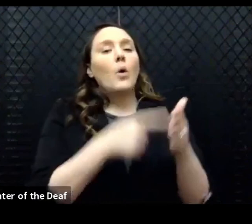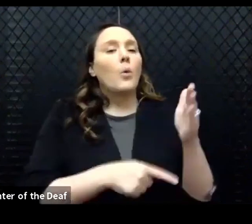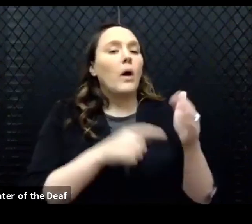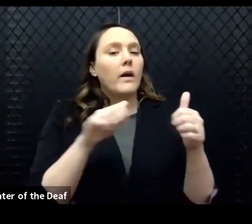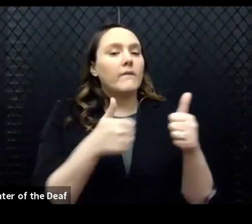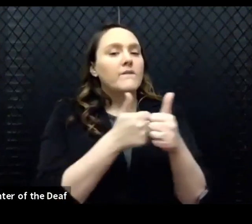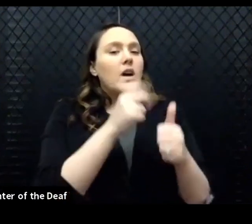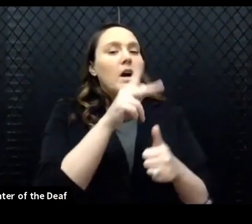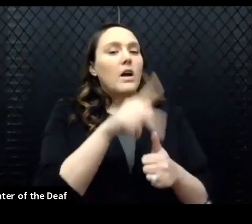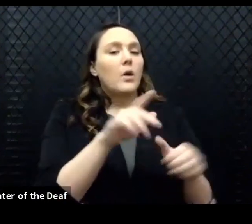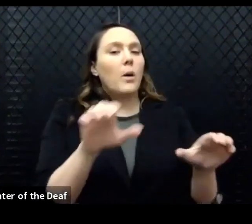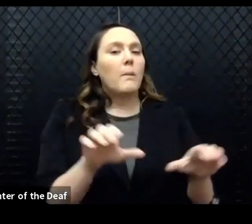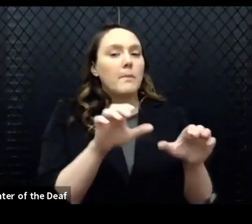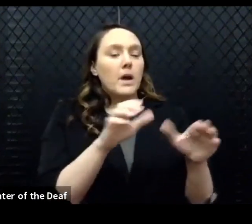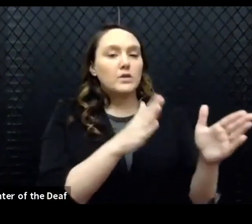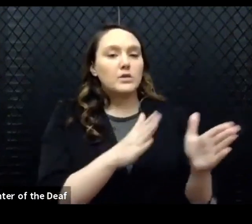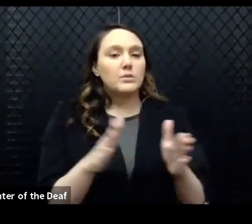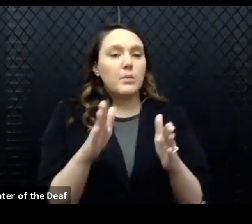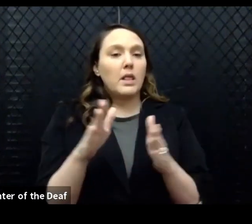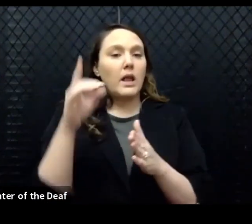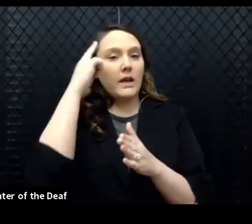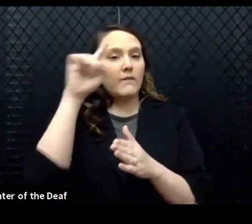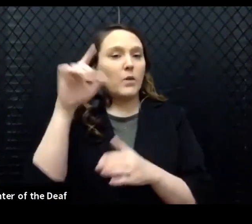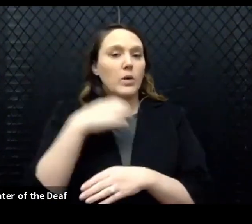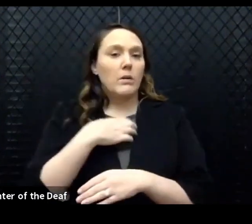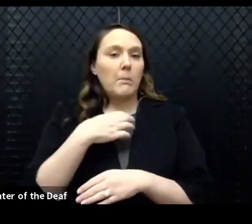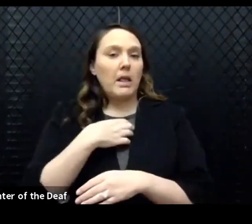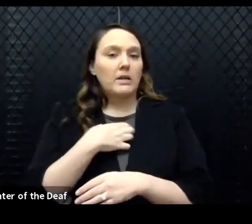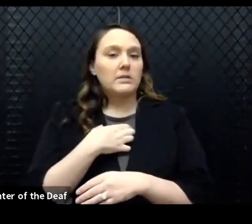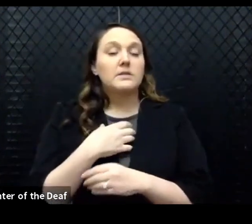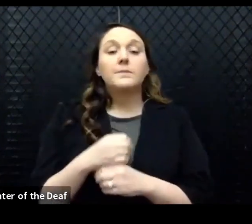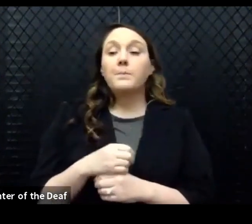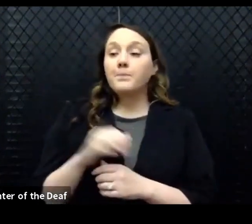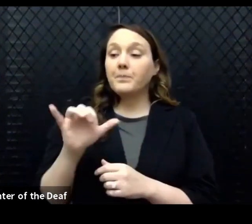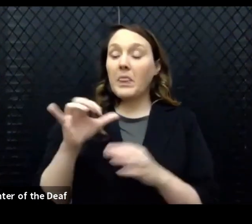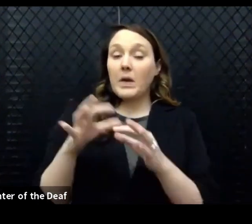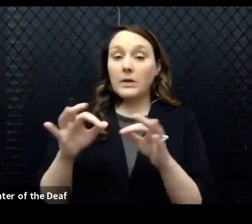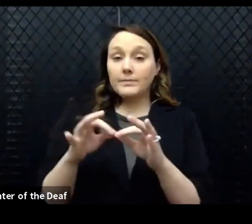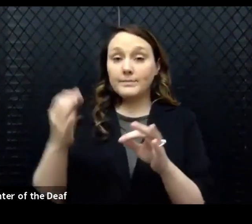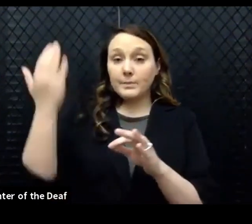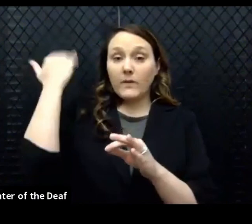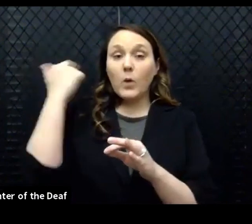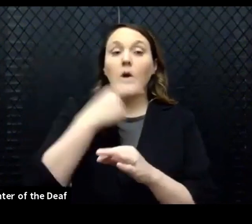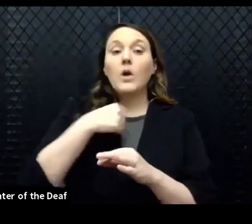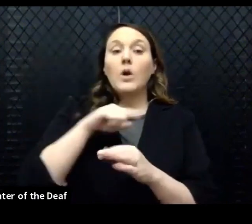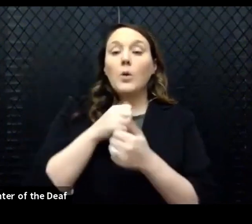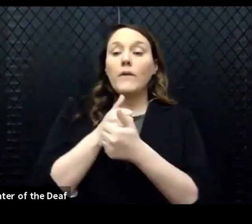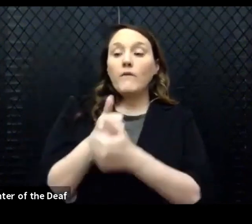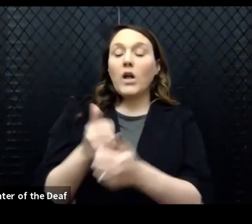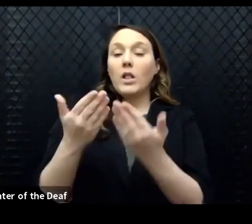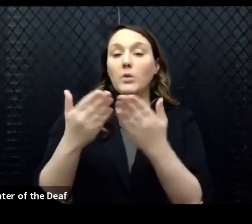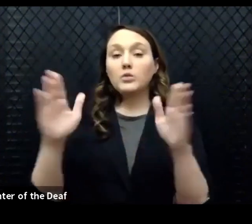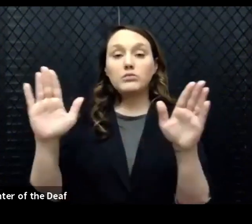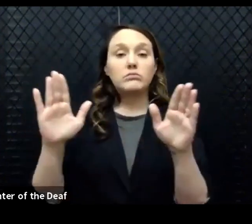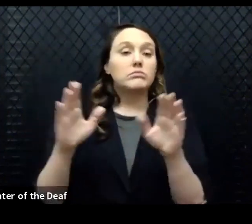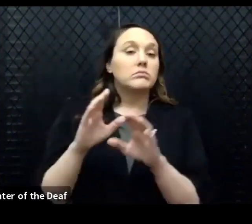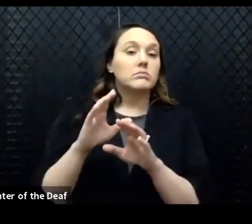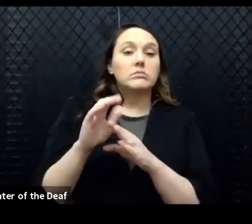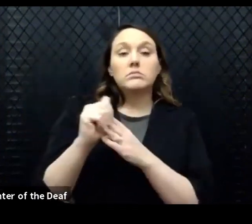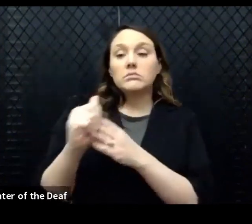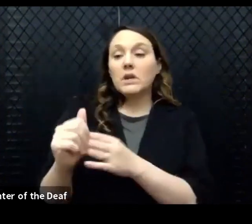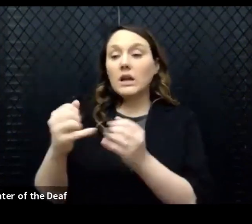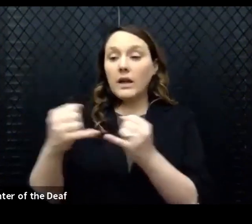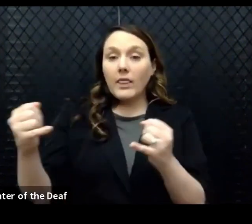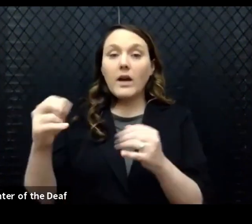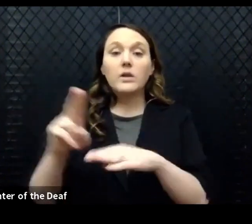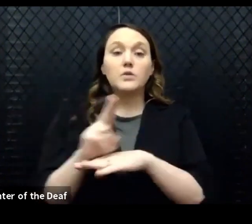planned as it relates to these complaints? So as we've stated previously, we follow our general guidelines that we use all the time in